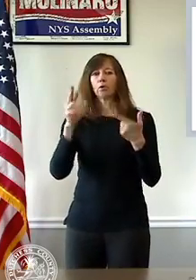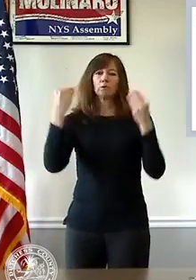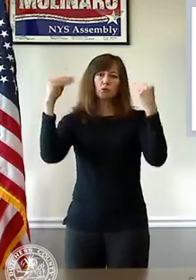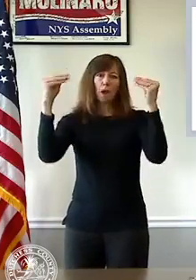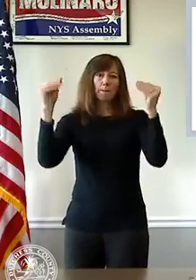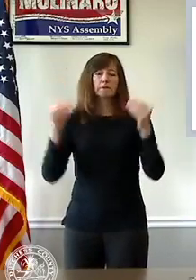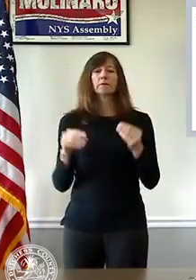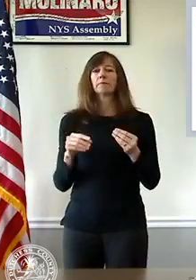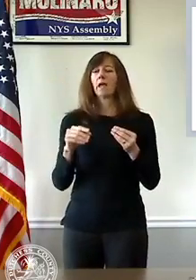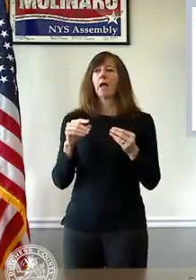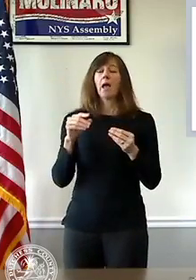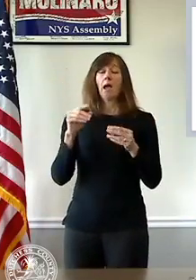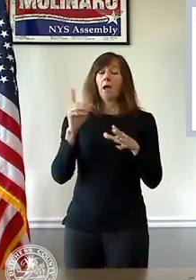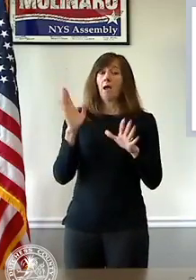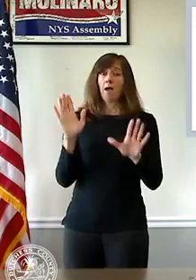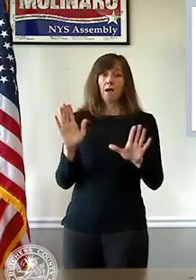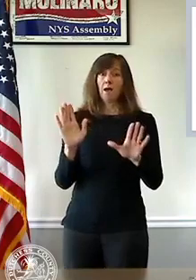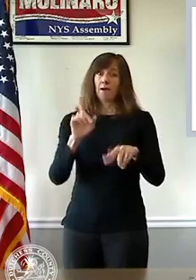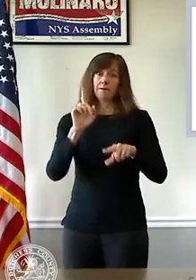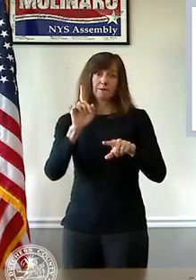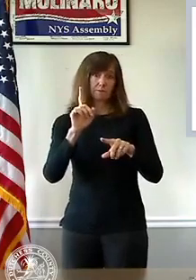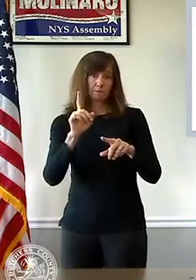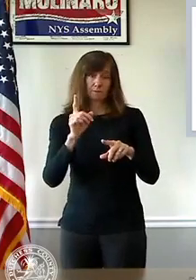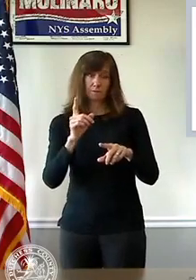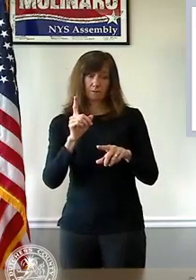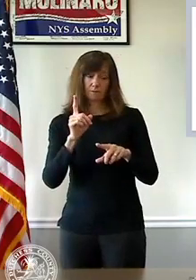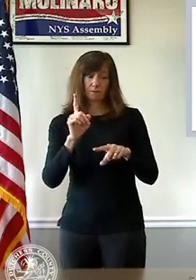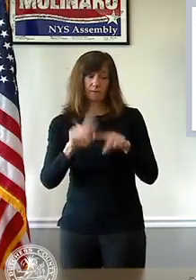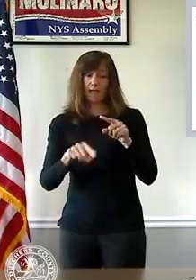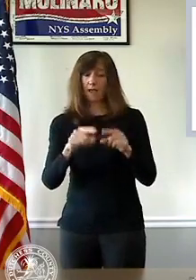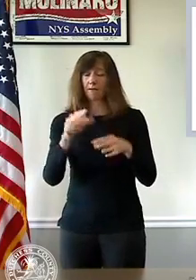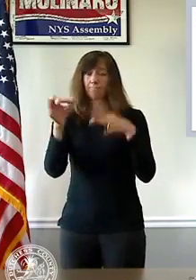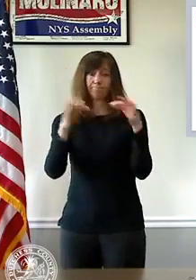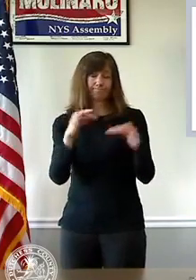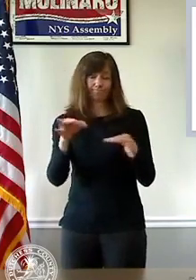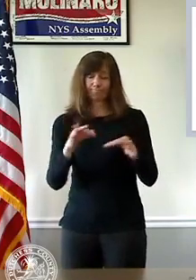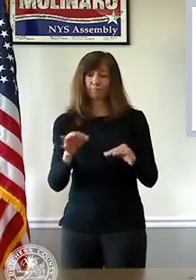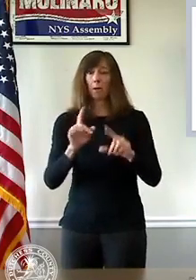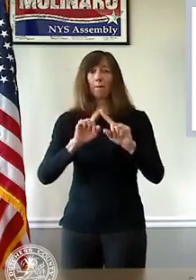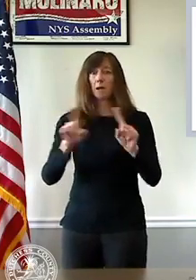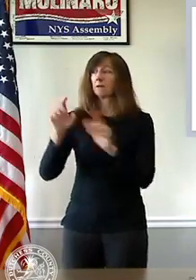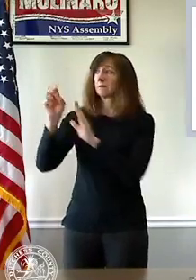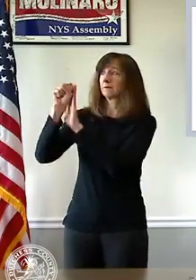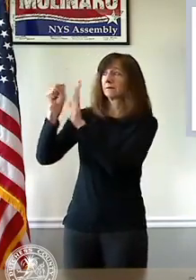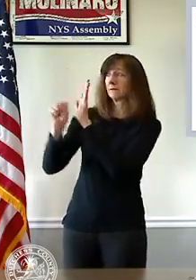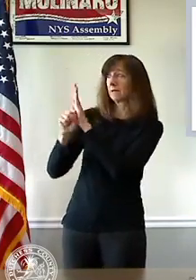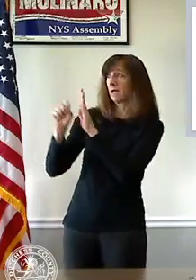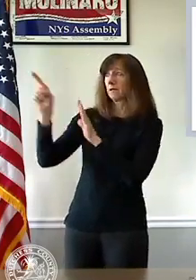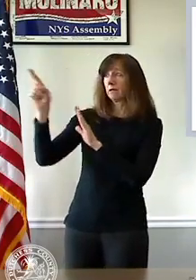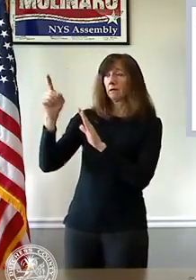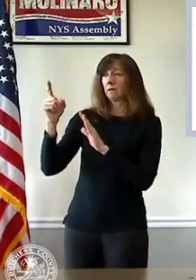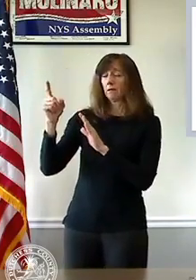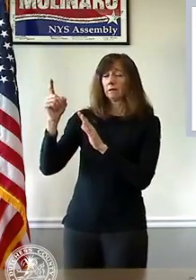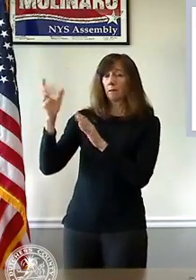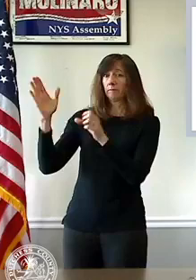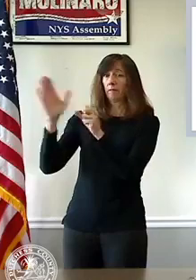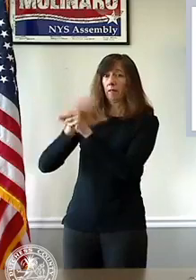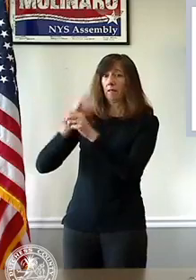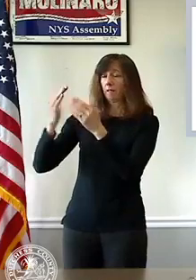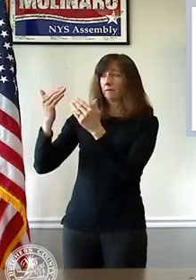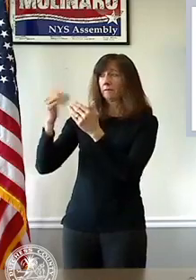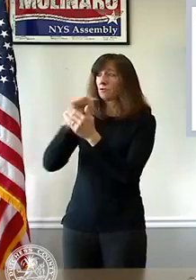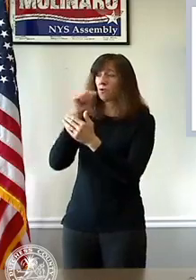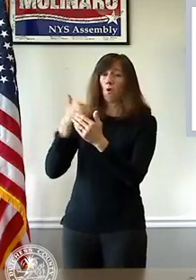begin. Quite frankly, the state of New York needs to confront the lack of common sense with some of this. But Phase 2 includes